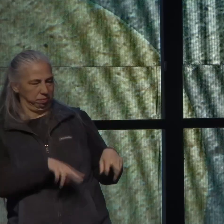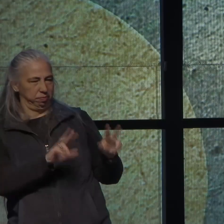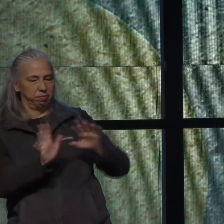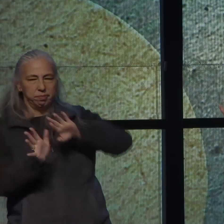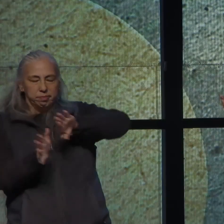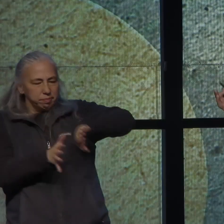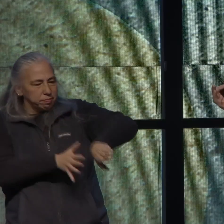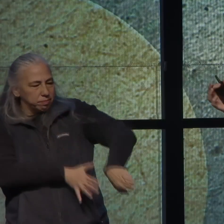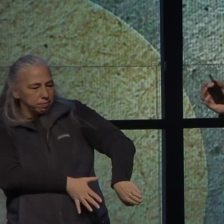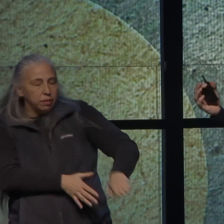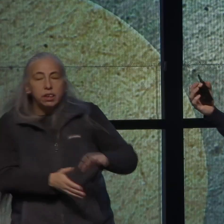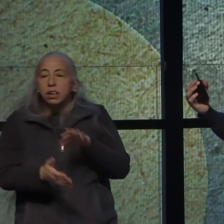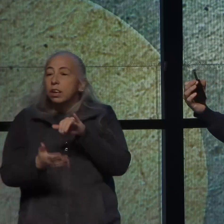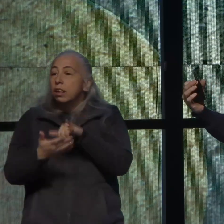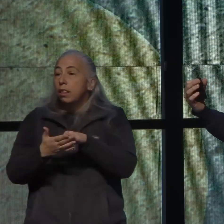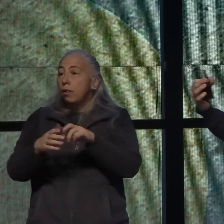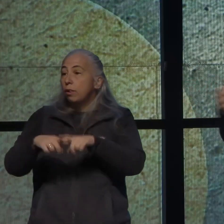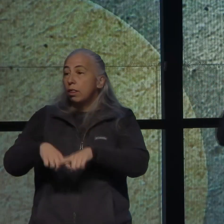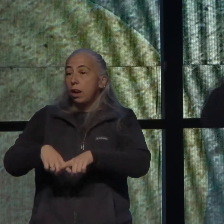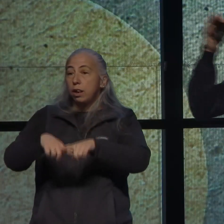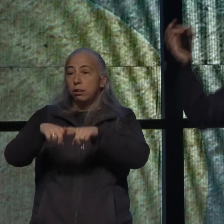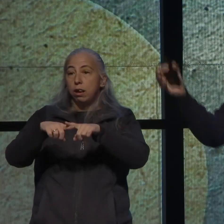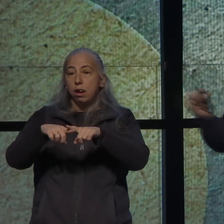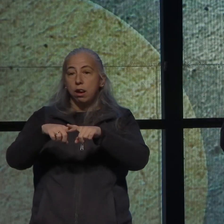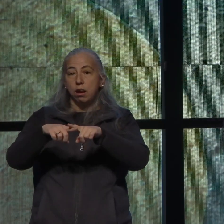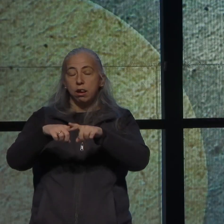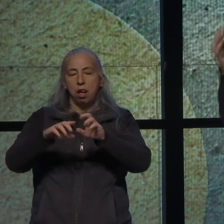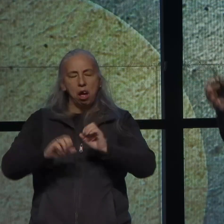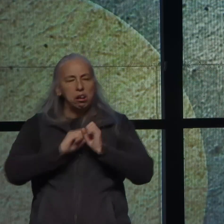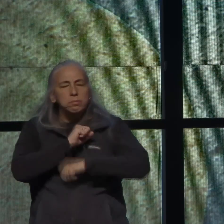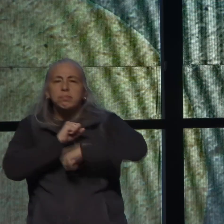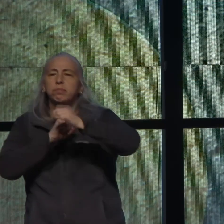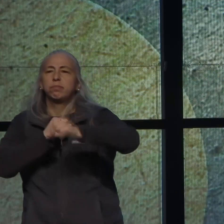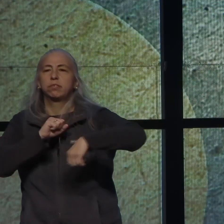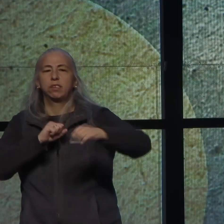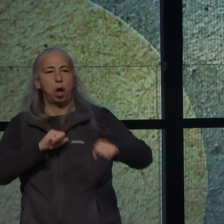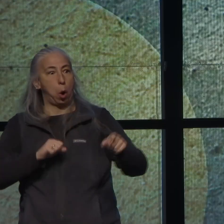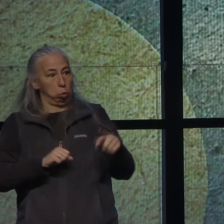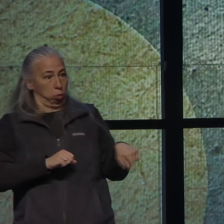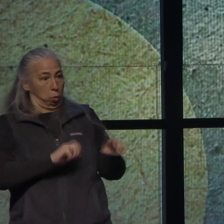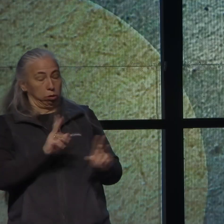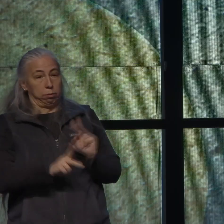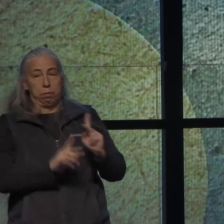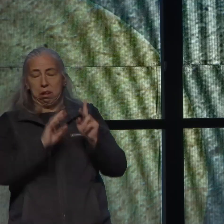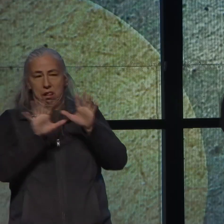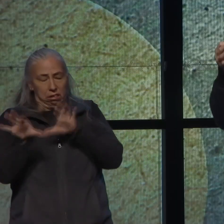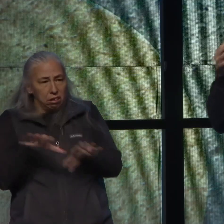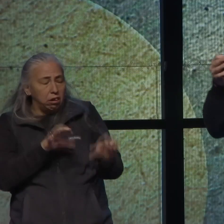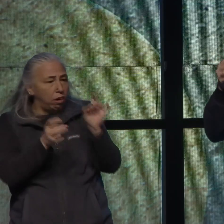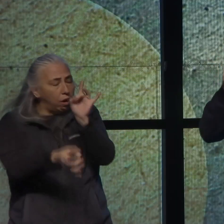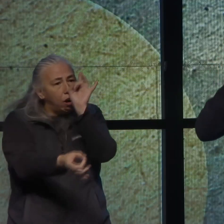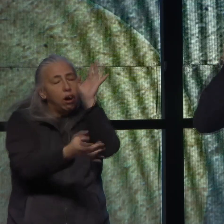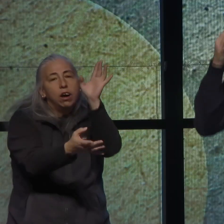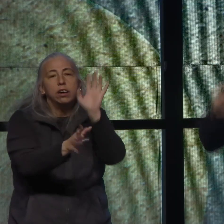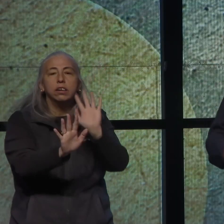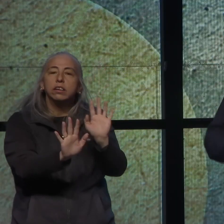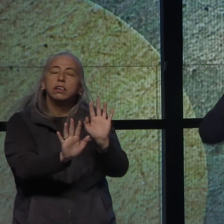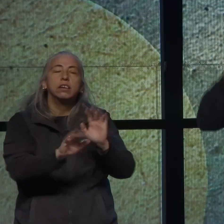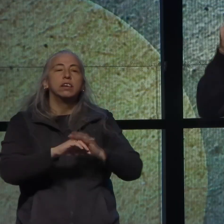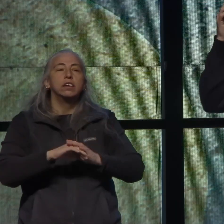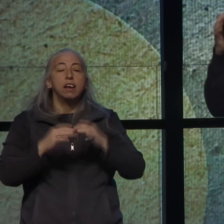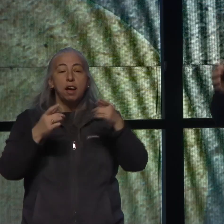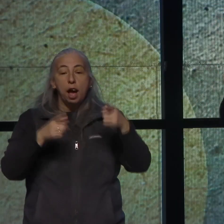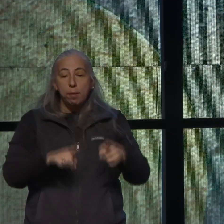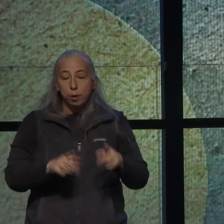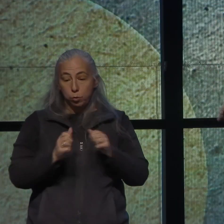It relies on hyperbole and exaggeration. And in any collective, when the